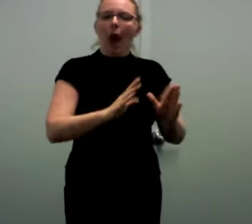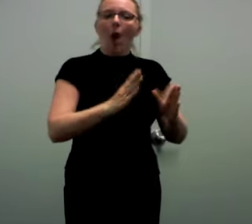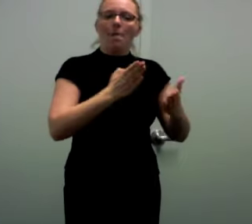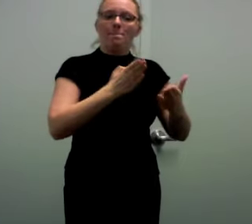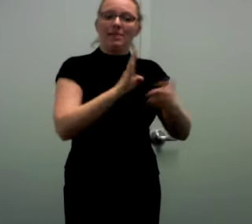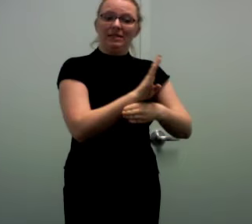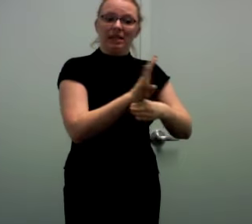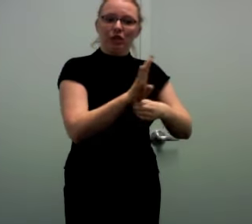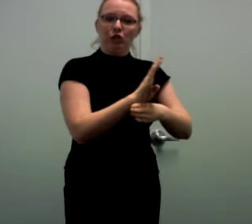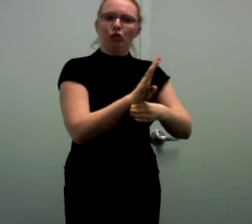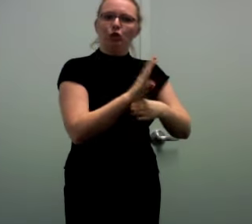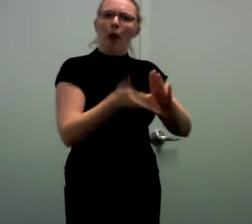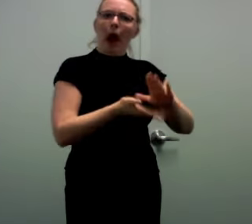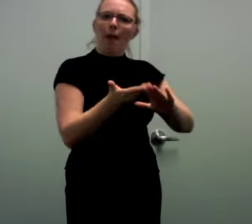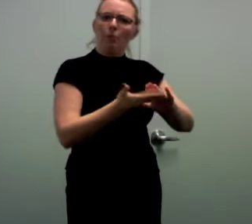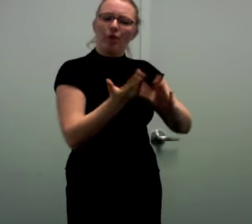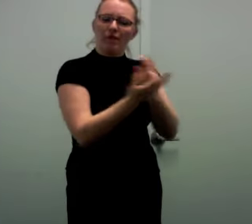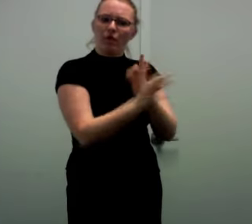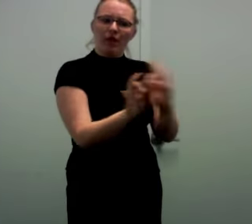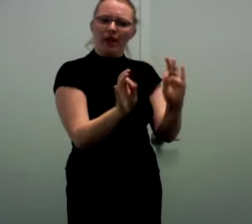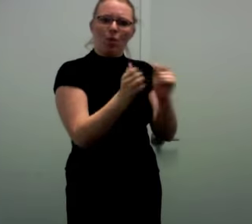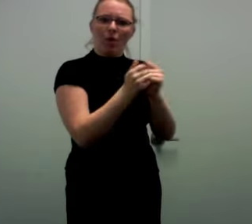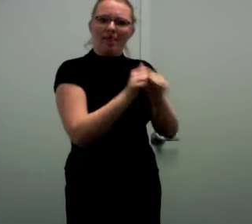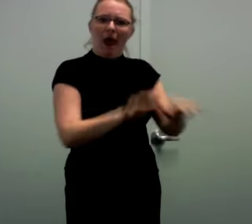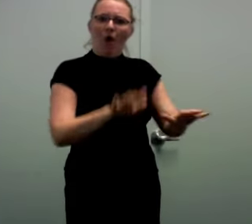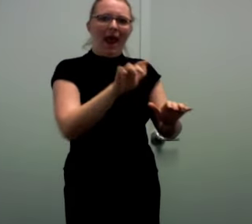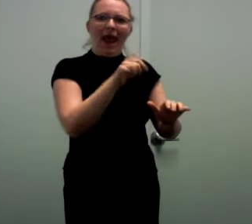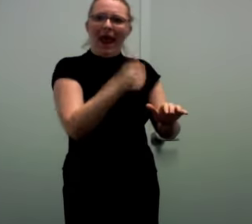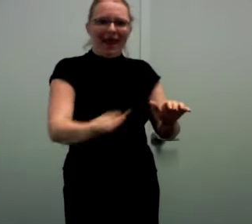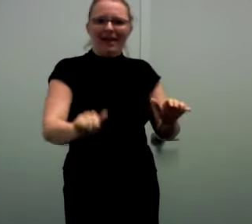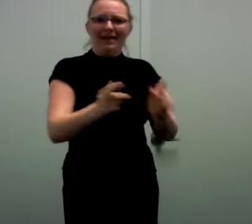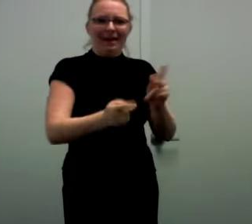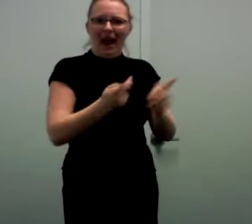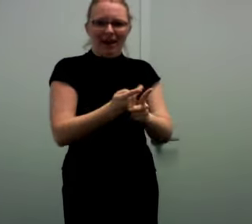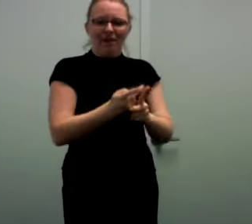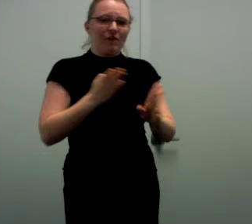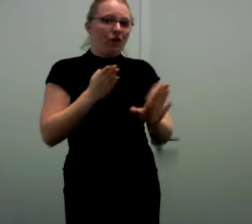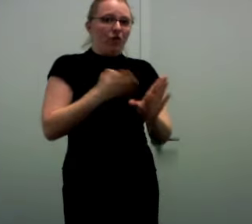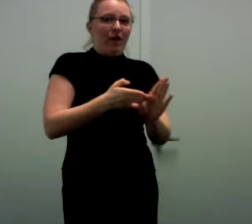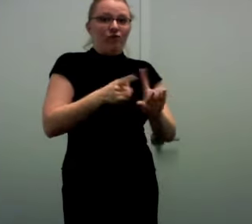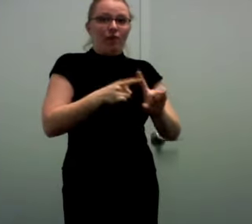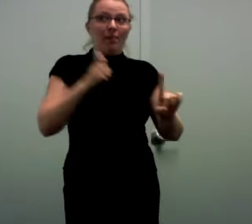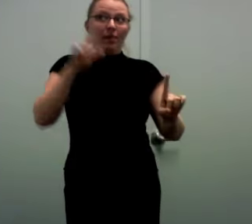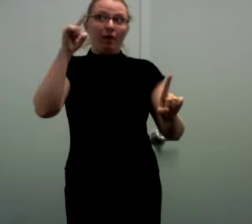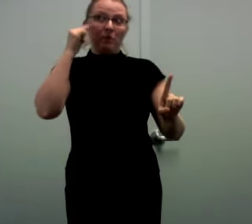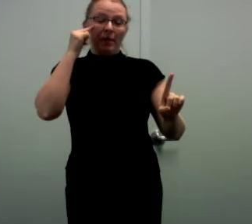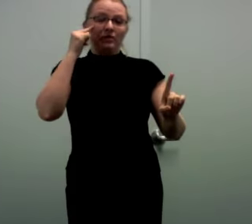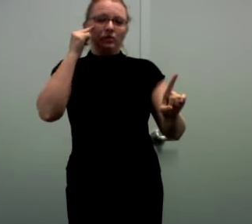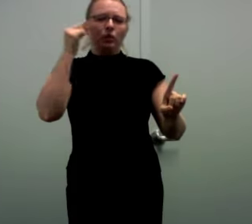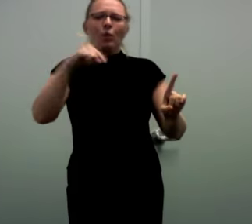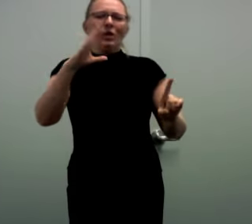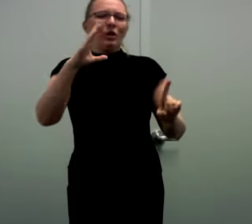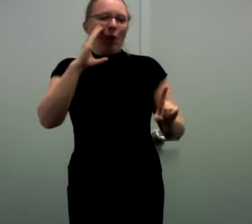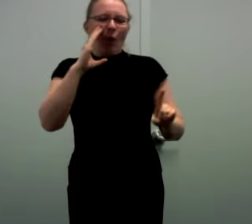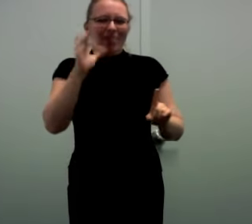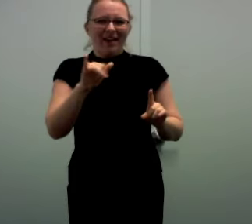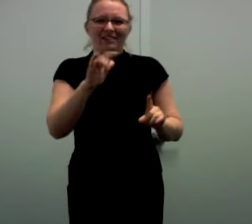without any type of intervention from government. Now we know that that doesn't exist in its pure form. There's always